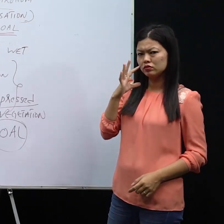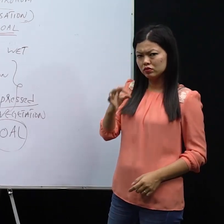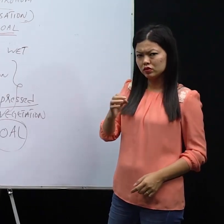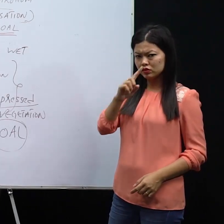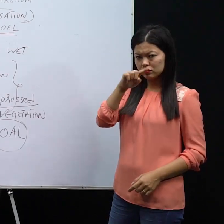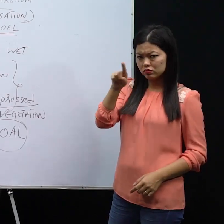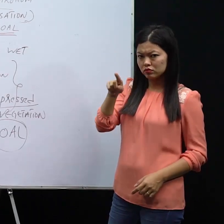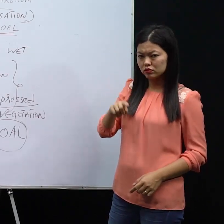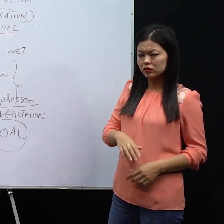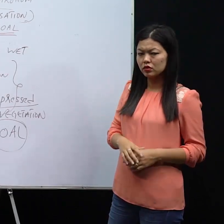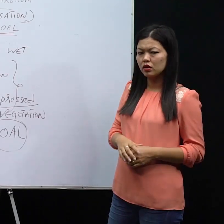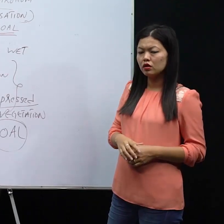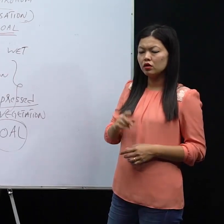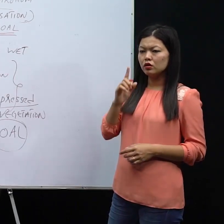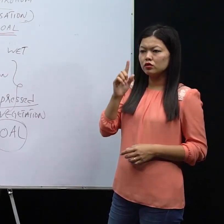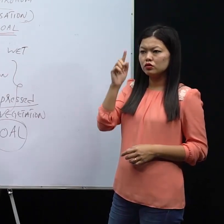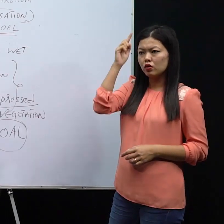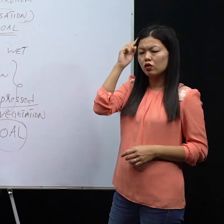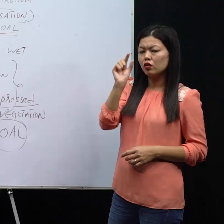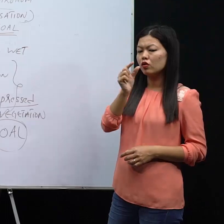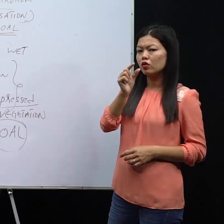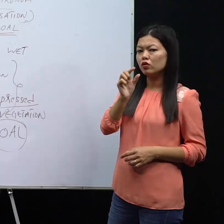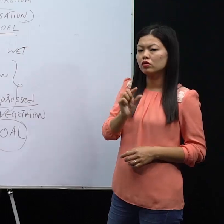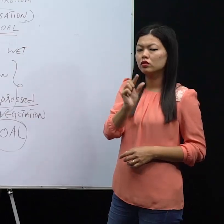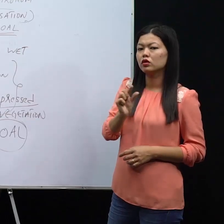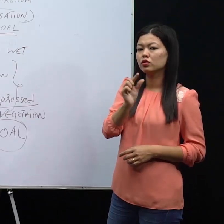right? Where do we use coal? Coal.